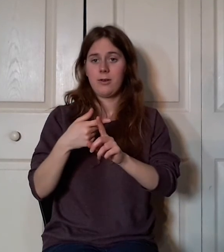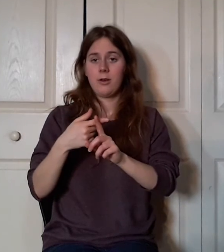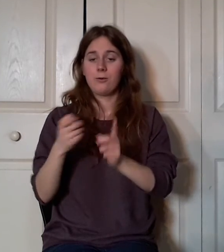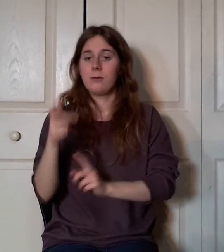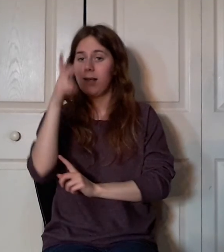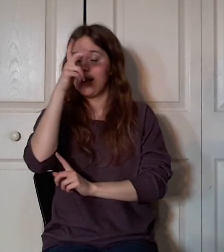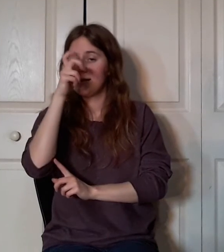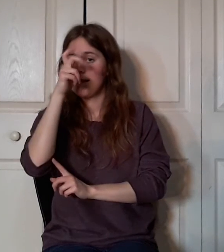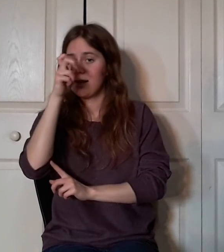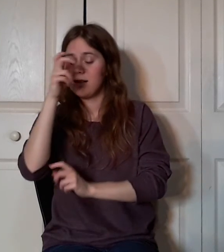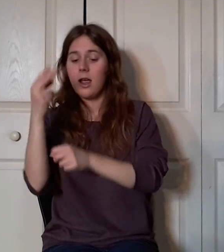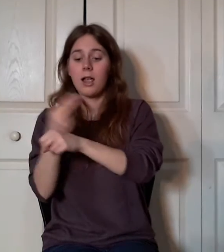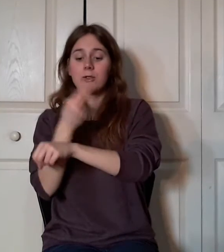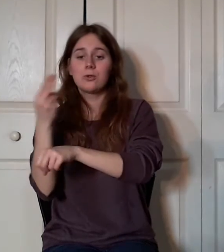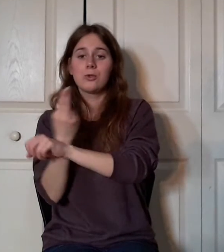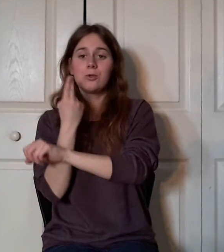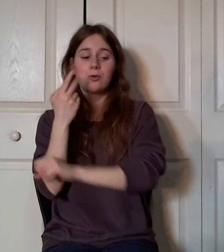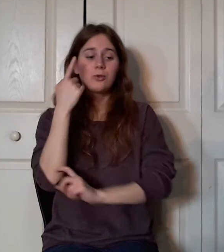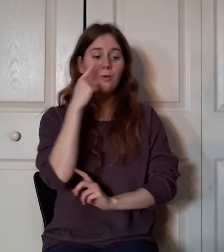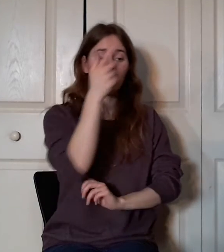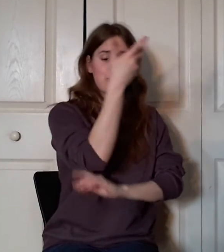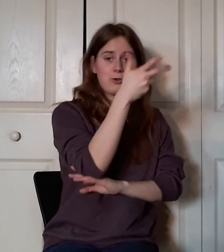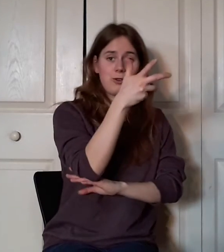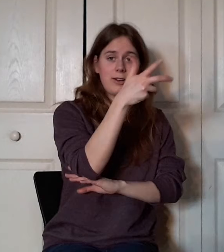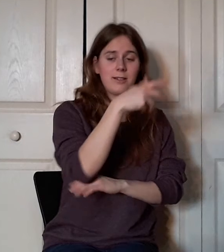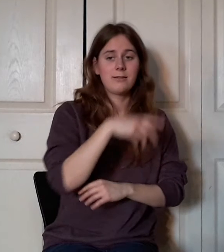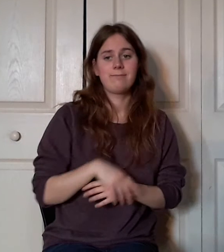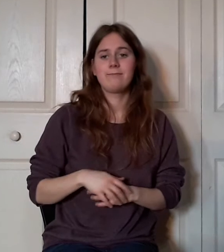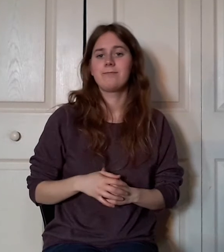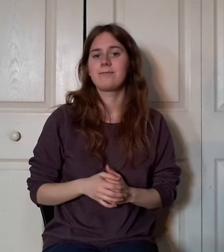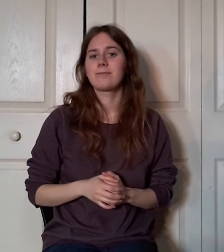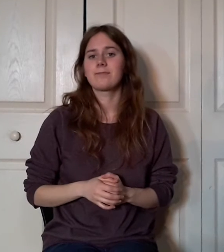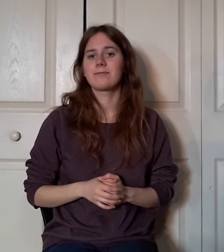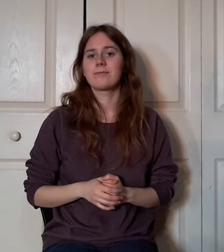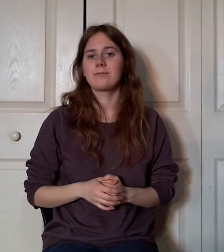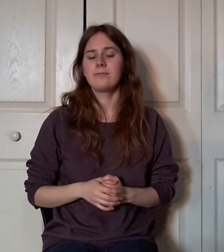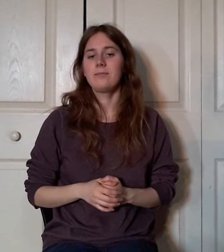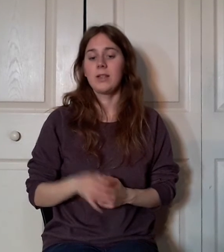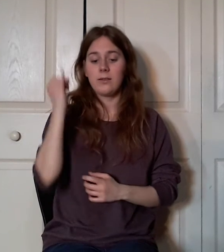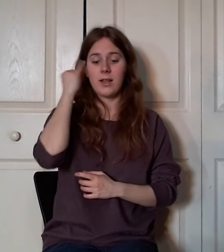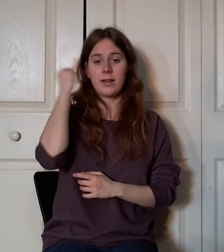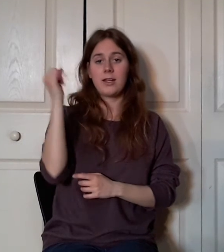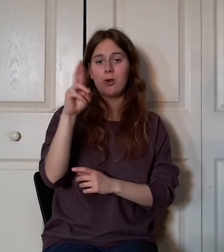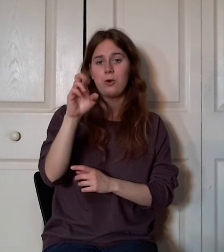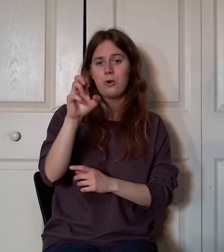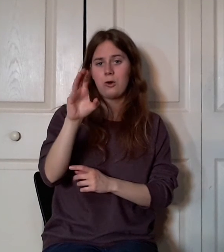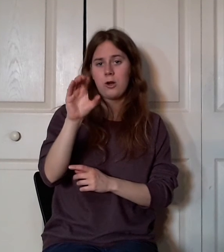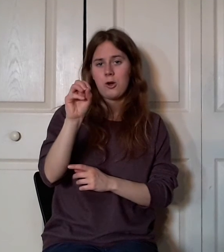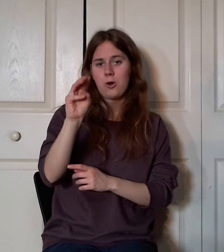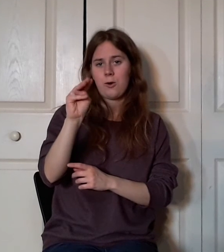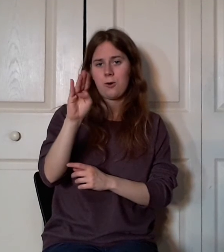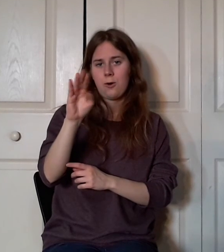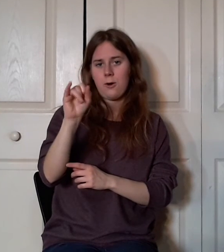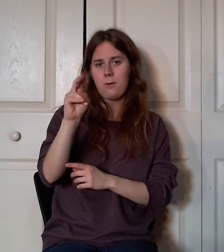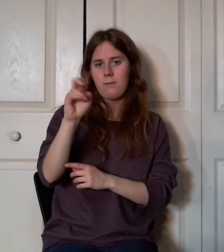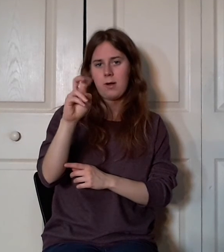in some way or another. Now, this idea of recombinant DNA and genetically modifying food, this